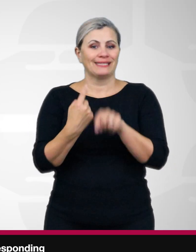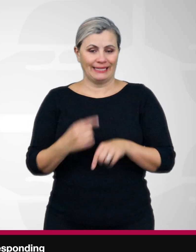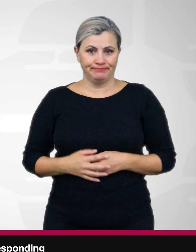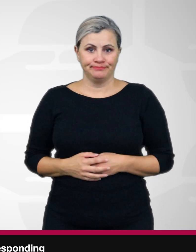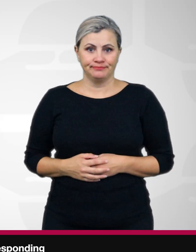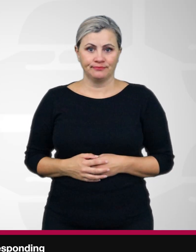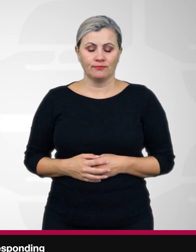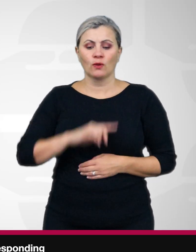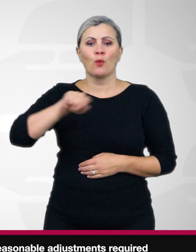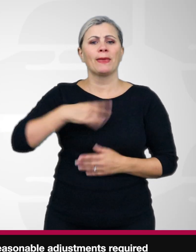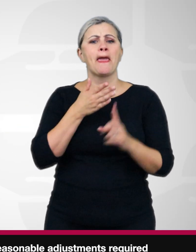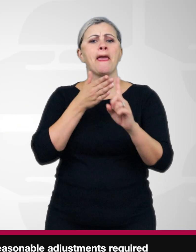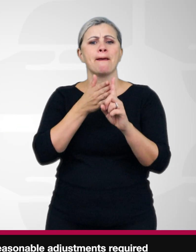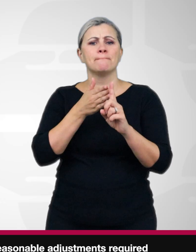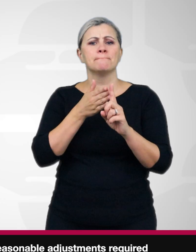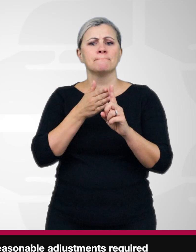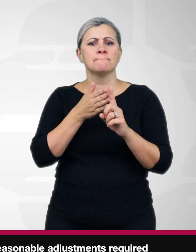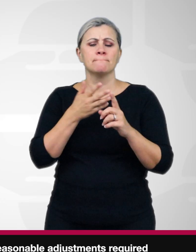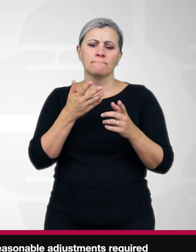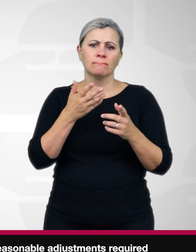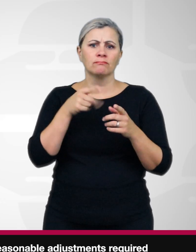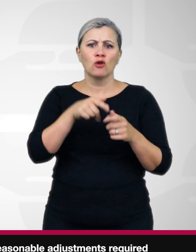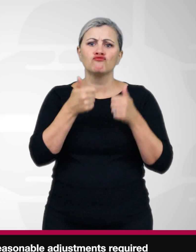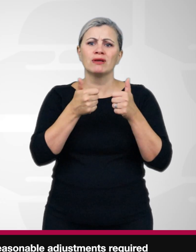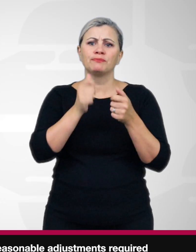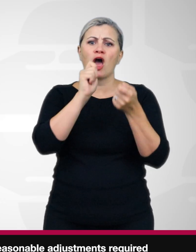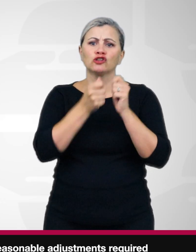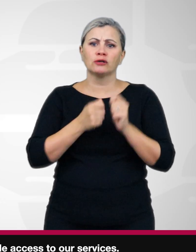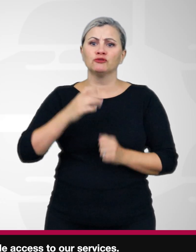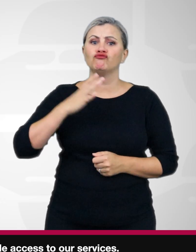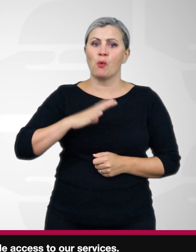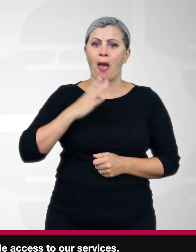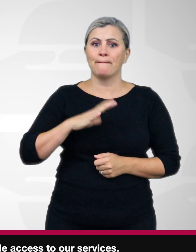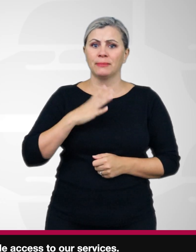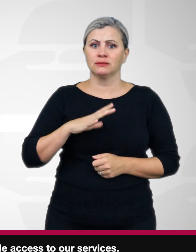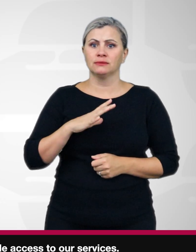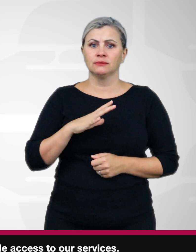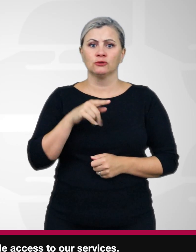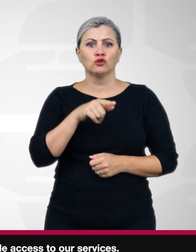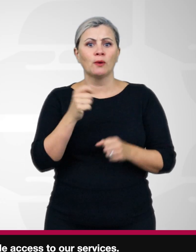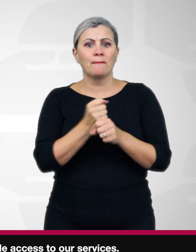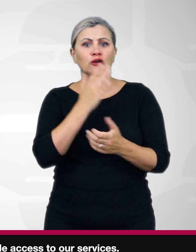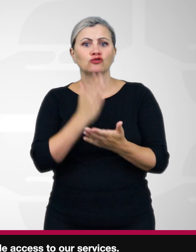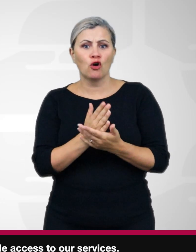Responding. We aim to put in place reasonable adjustments required to ensure equitable access to our services.